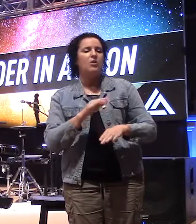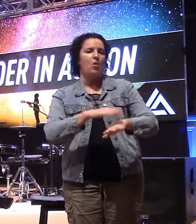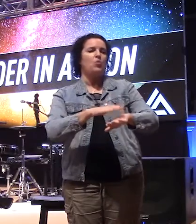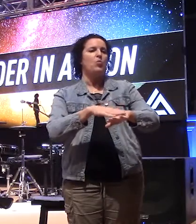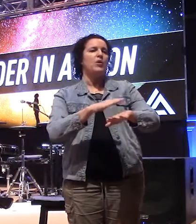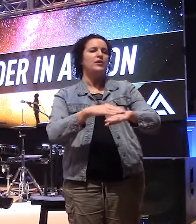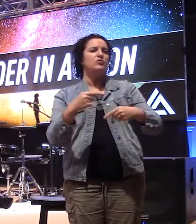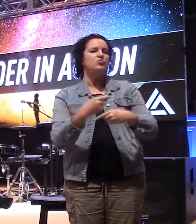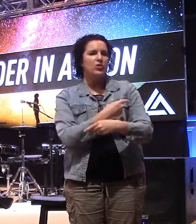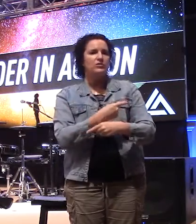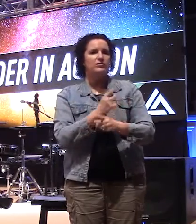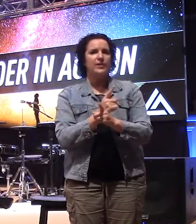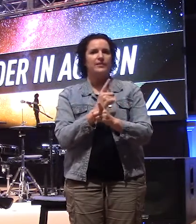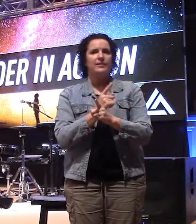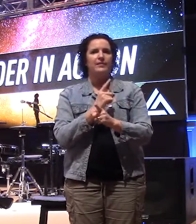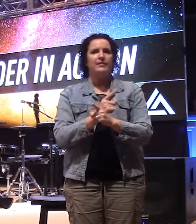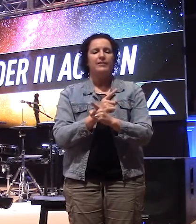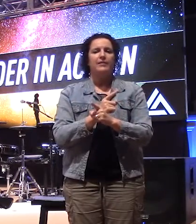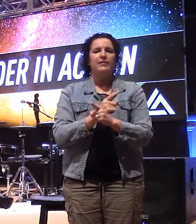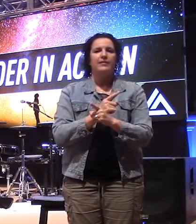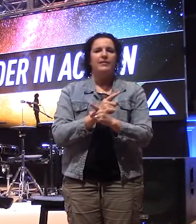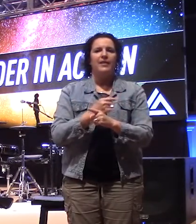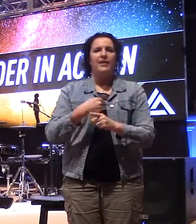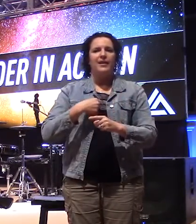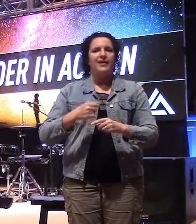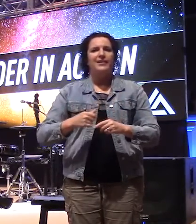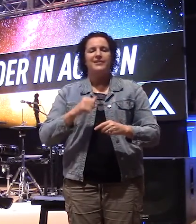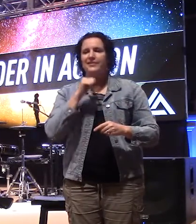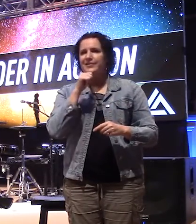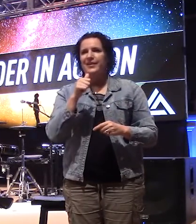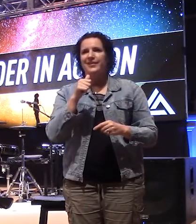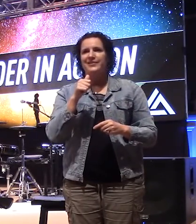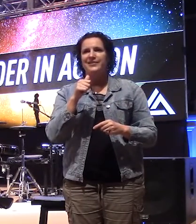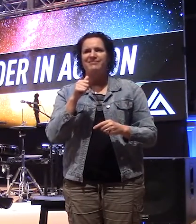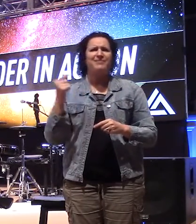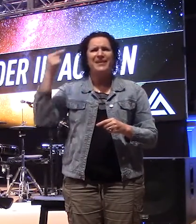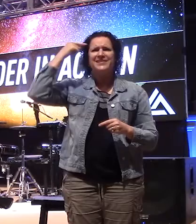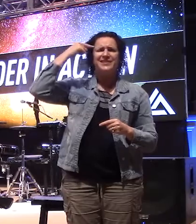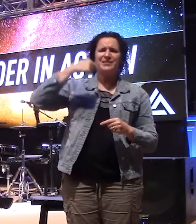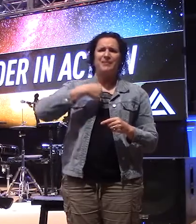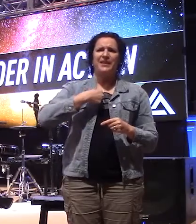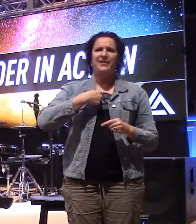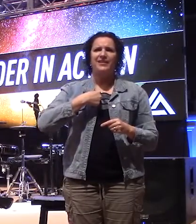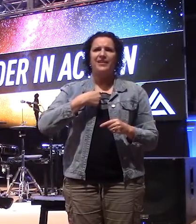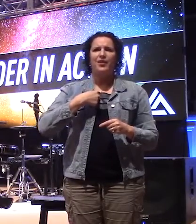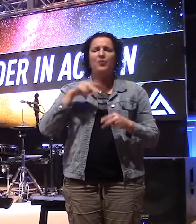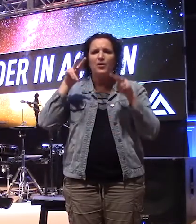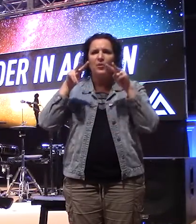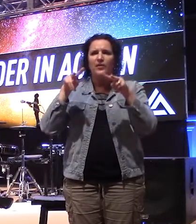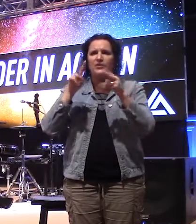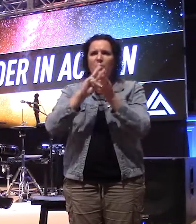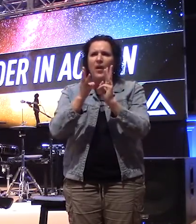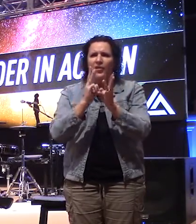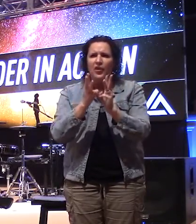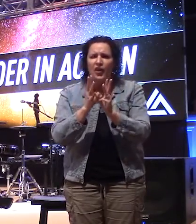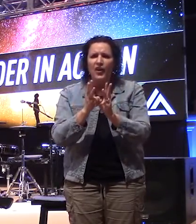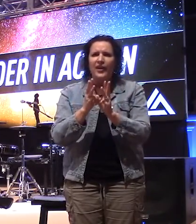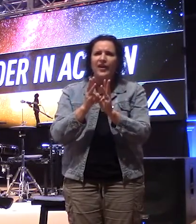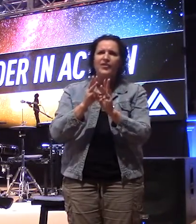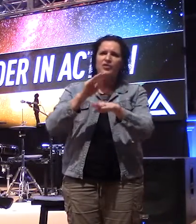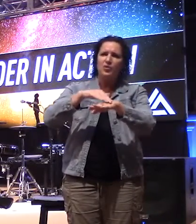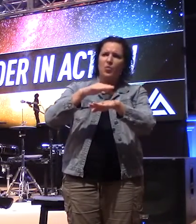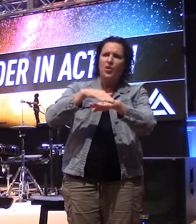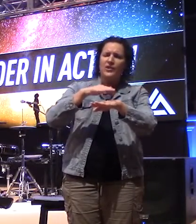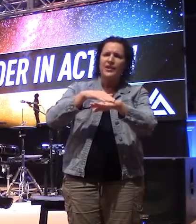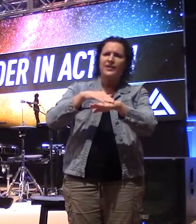Warning. The warning's worse. See, I grew up in Oregon, you know, it didn't make sense to me. And then she watches the weather, and there's warning and watch, and it seems to